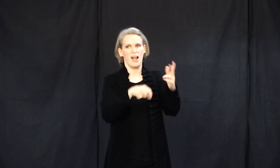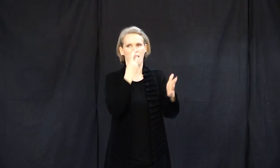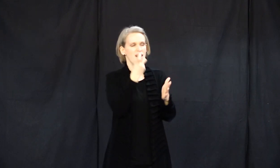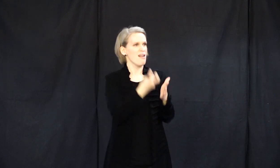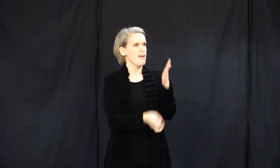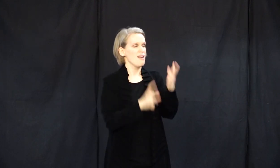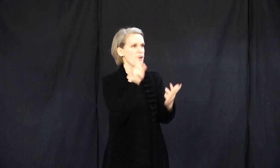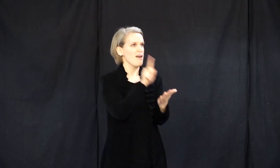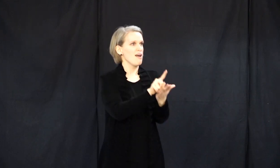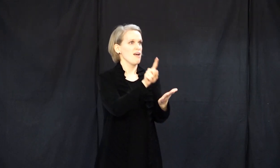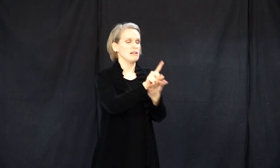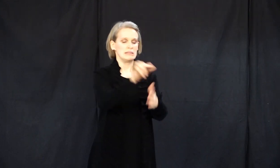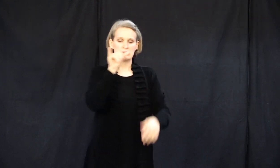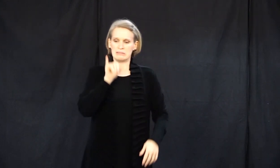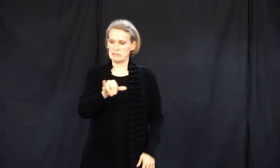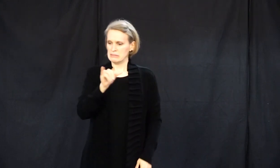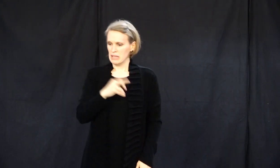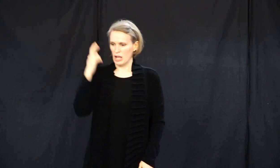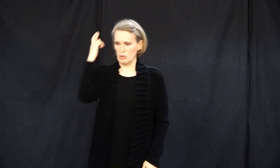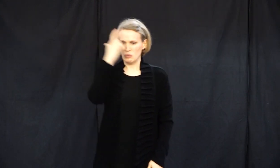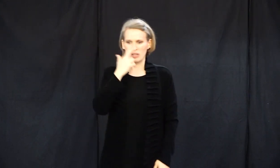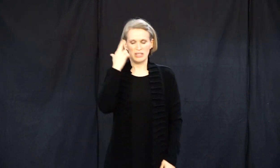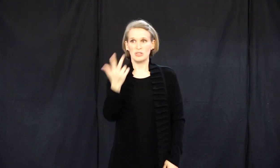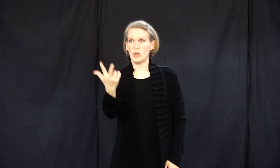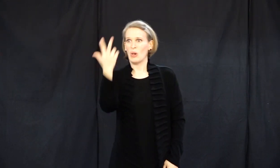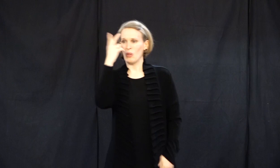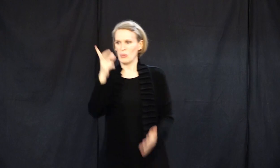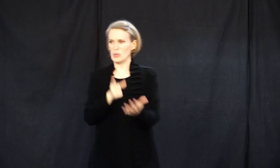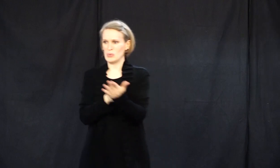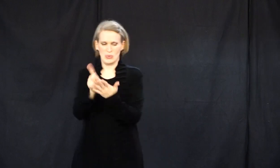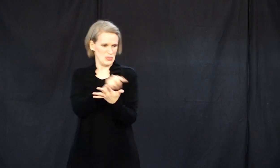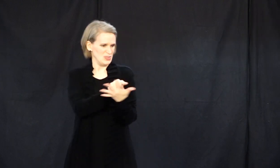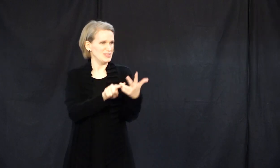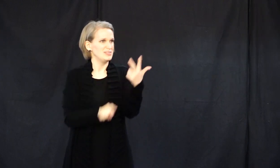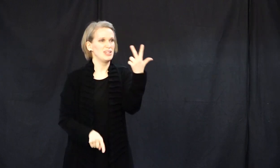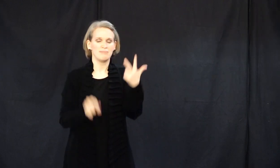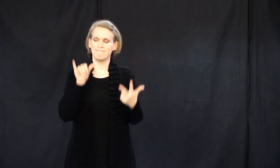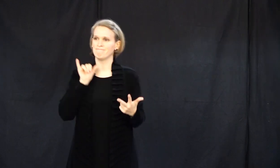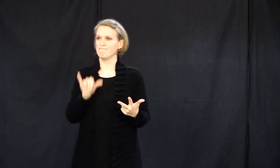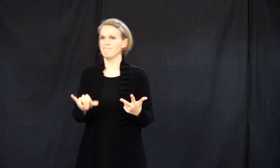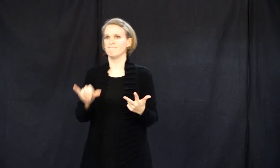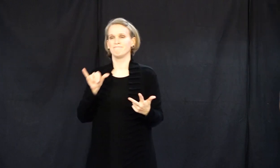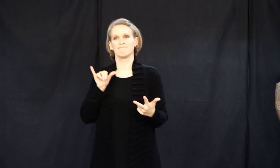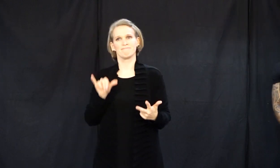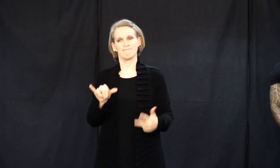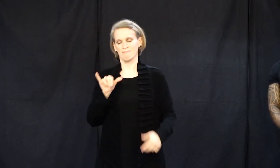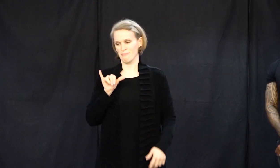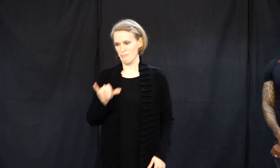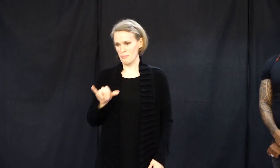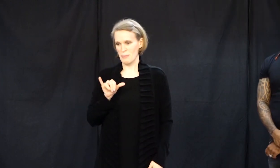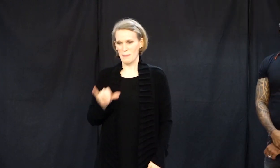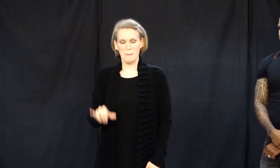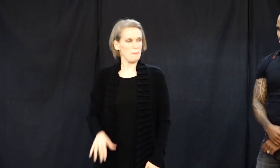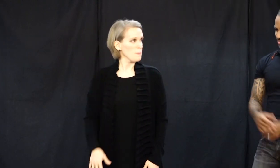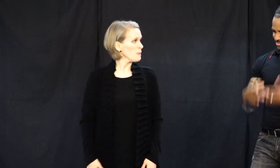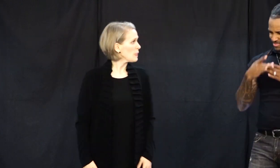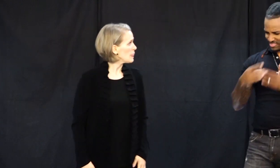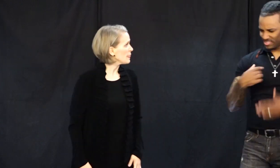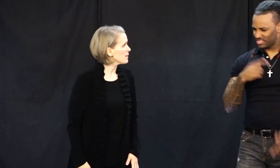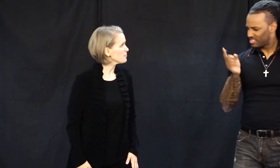And I realize 3 fundamental truths at the exact same time. Where are you taking me?